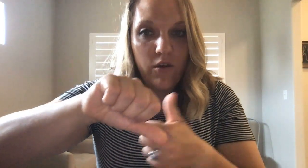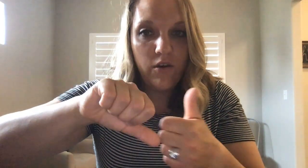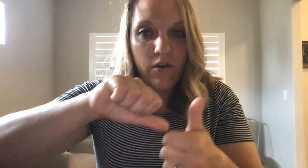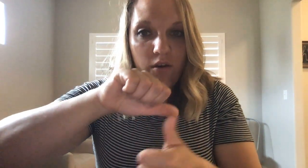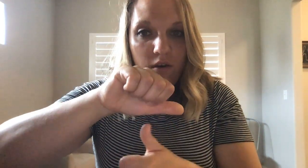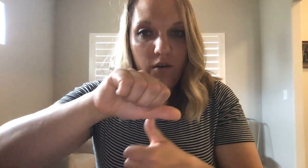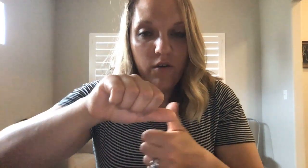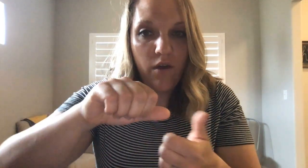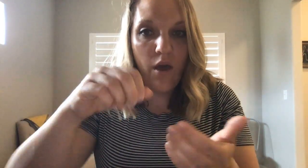another.